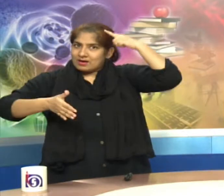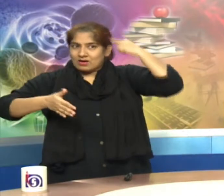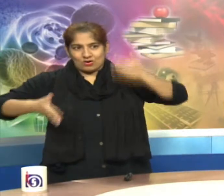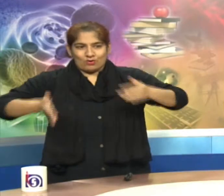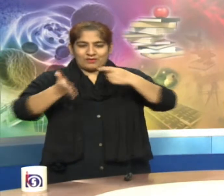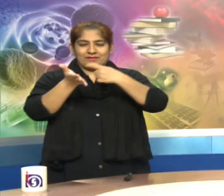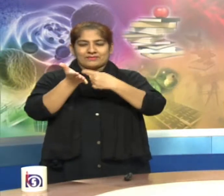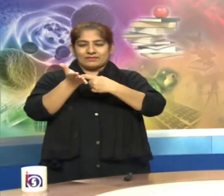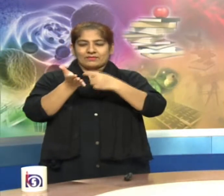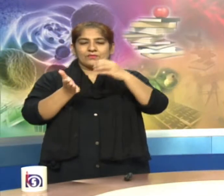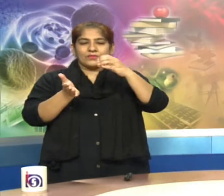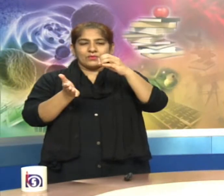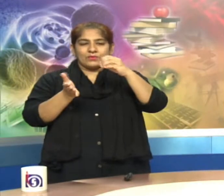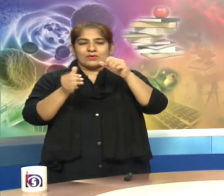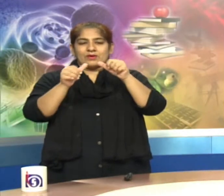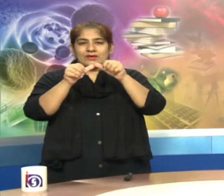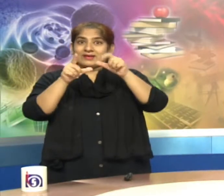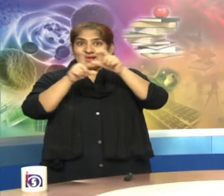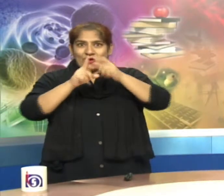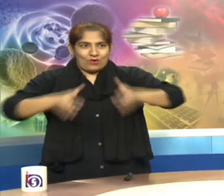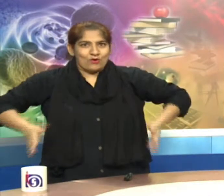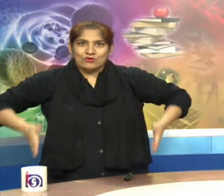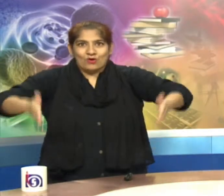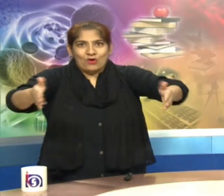The sixth media of advertising is